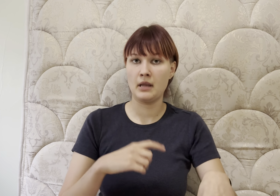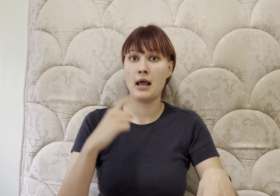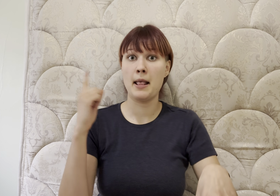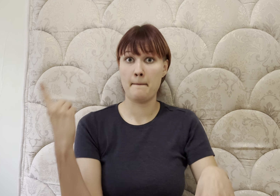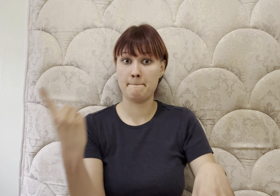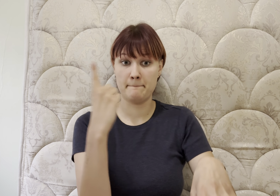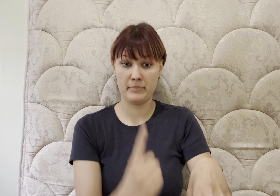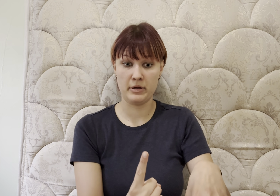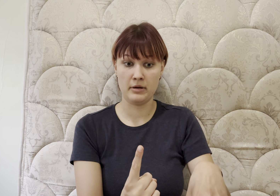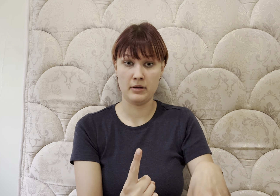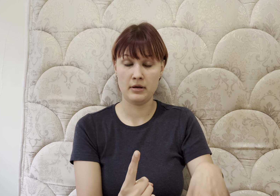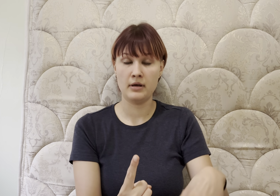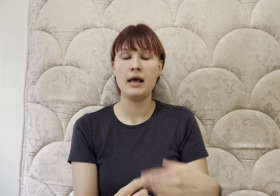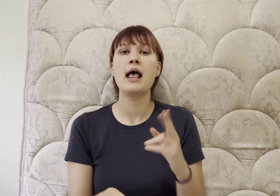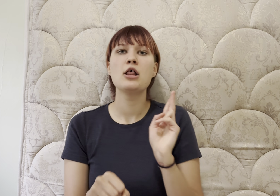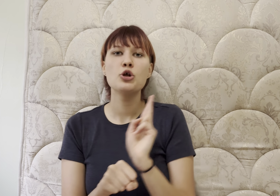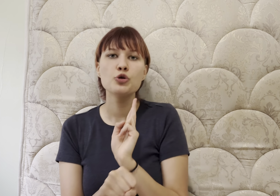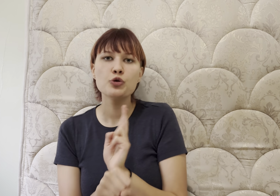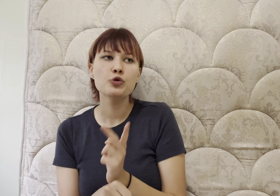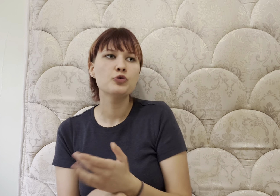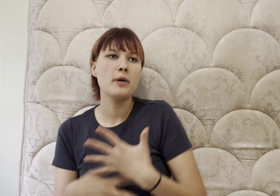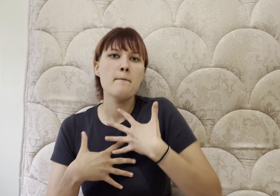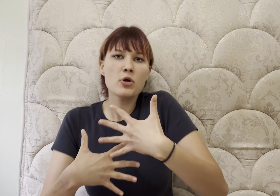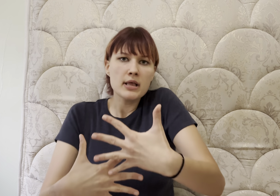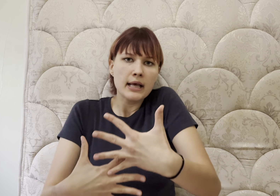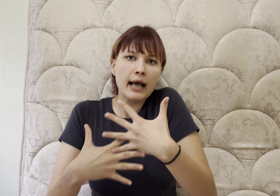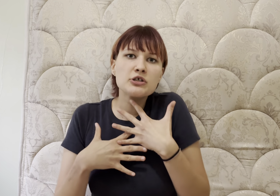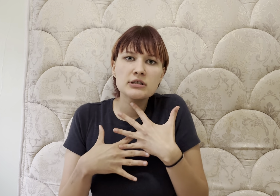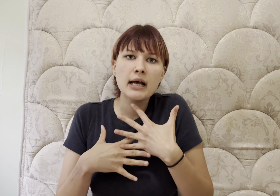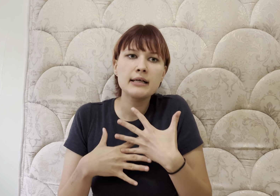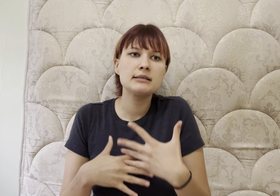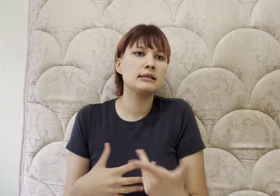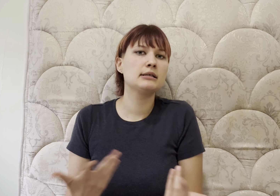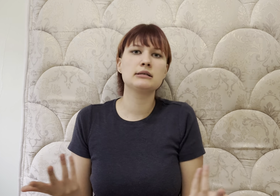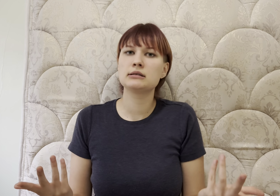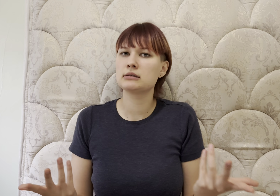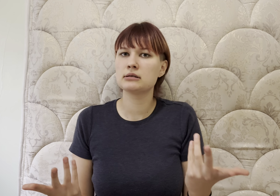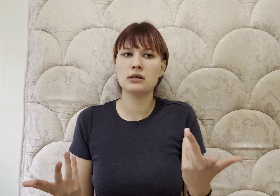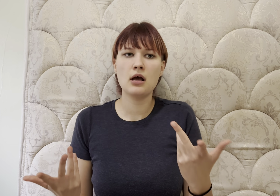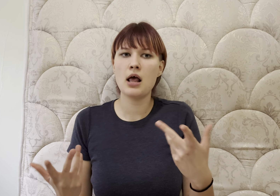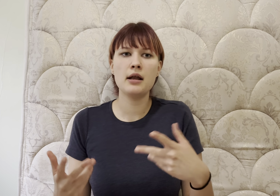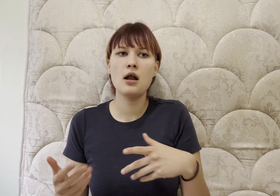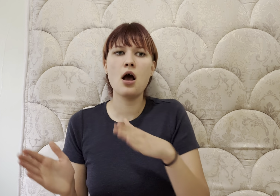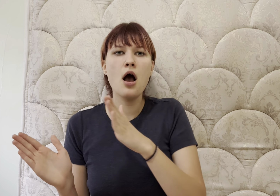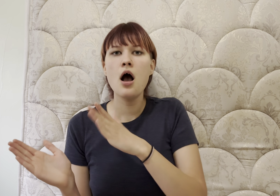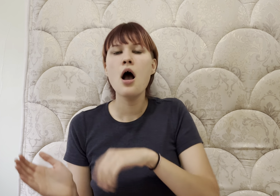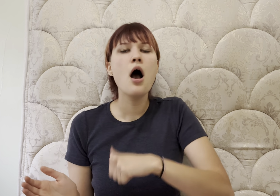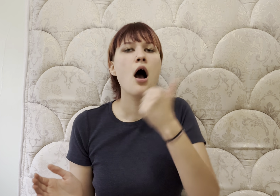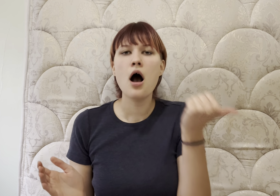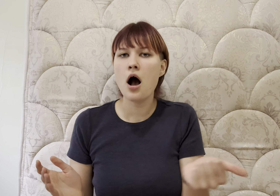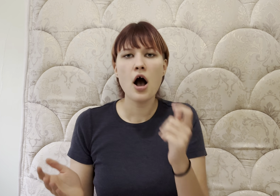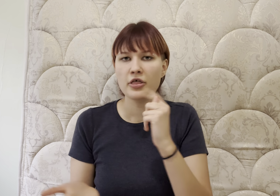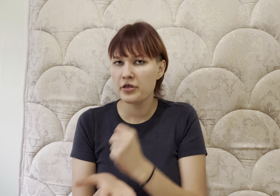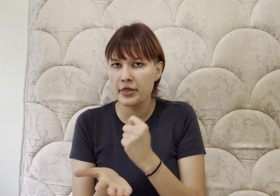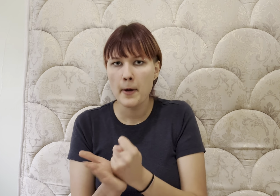exercises to get rid of the fear response. And then maybe in the next session, the toy spider would become